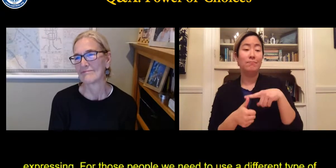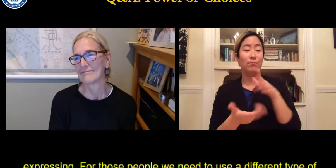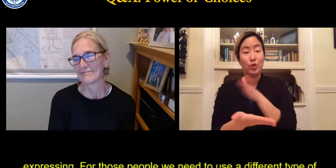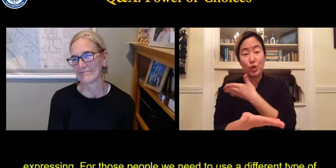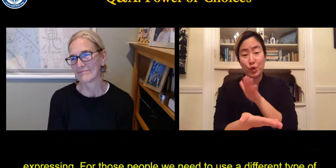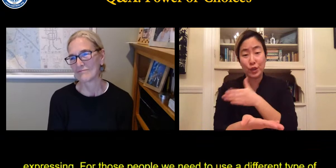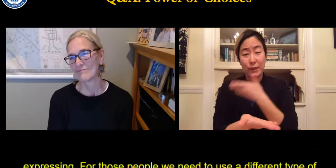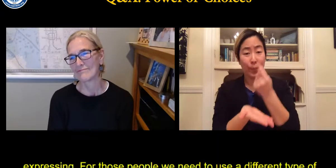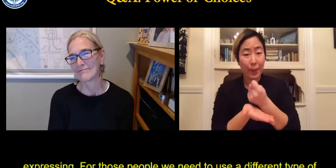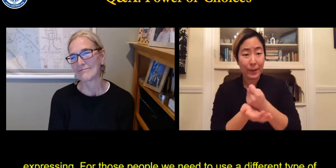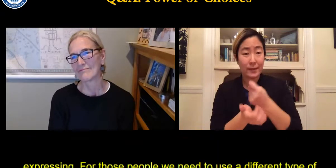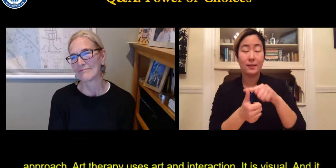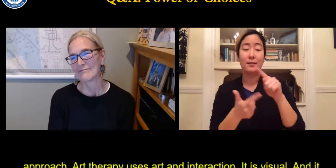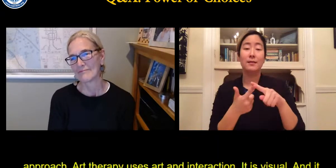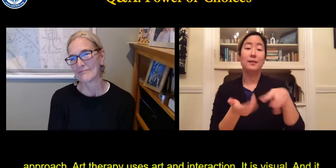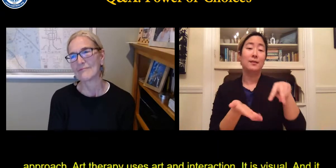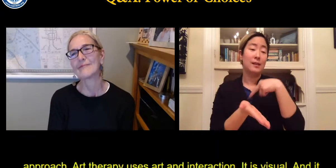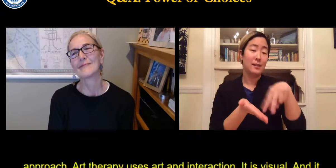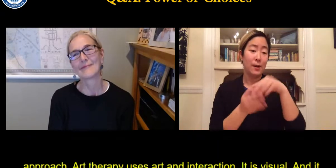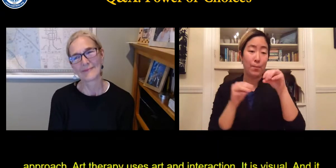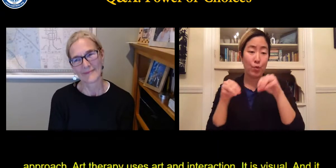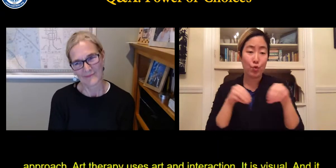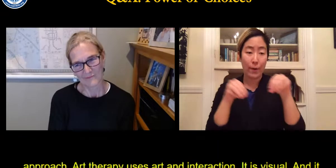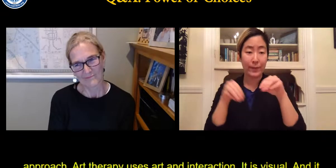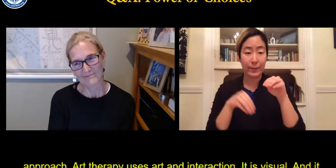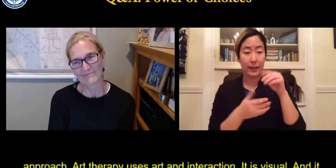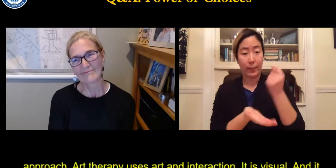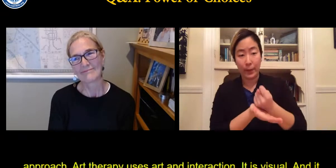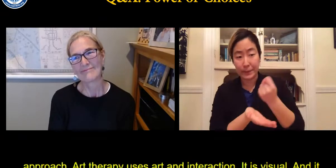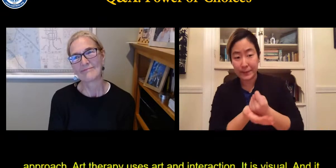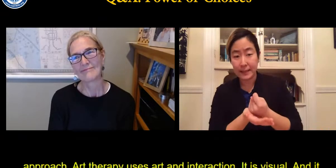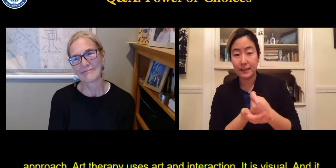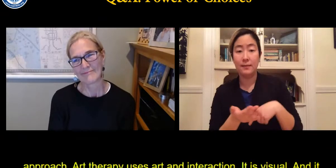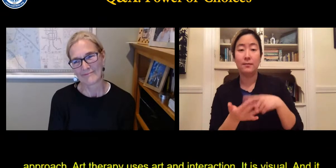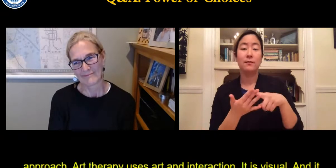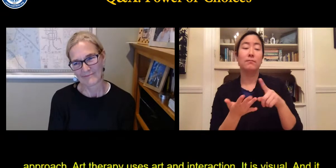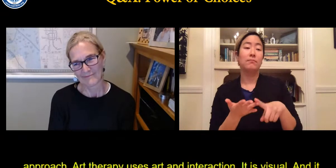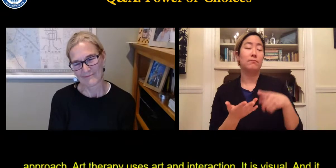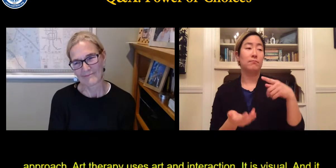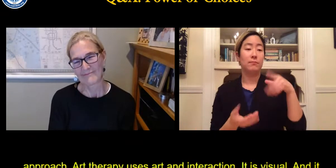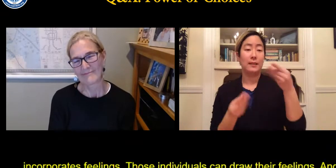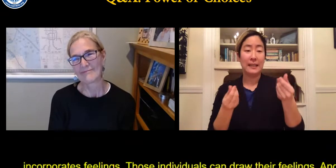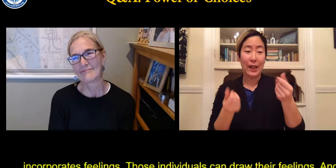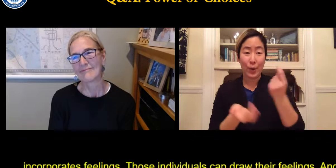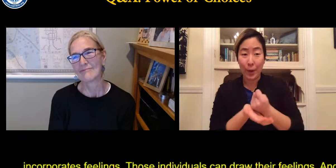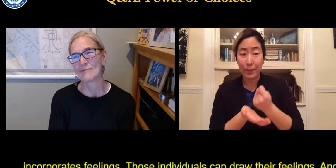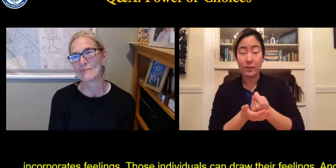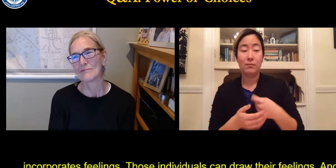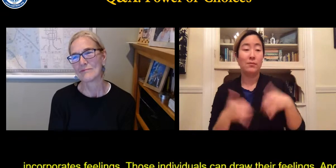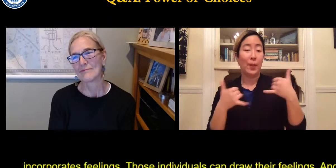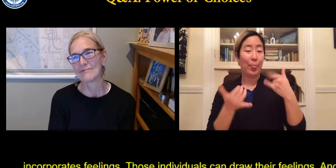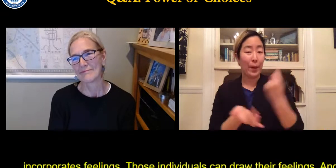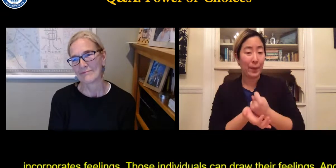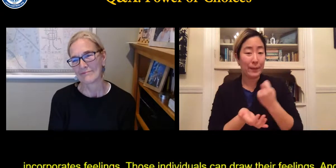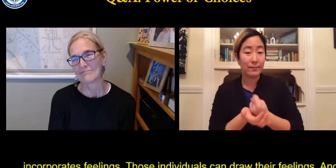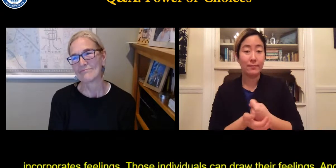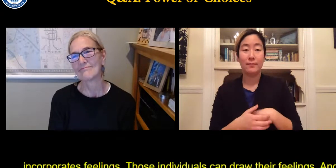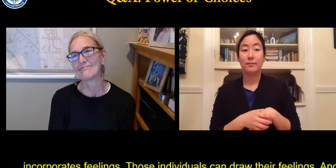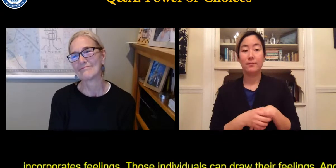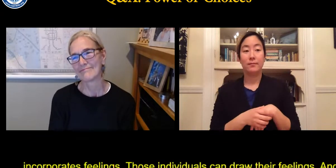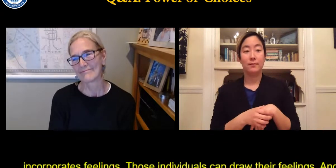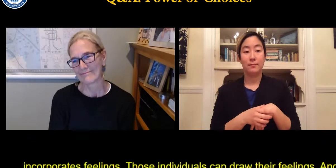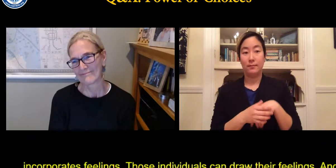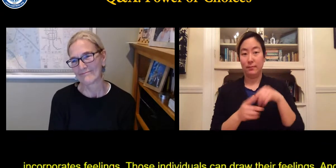the start of expressive therapy. And it's not the end of those types of alternate therapies. There's movement therapy,